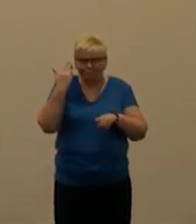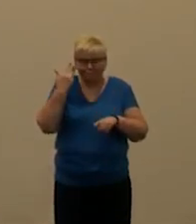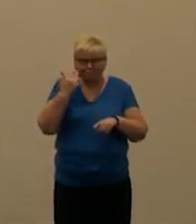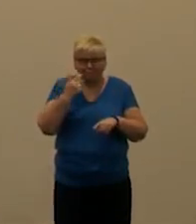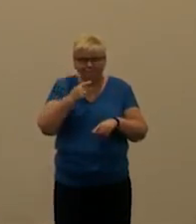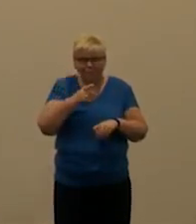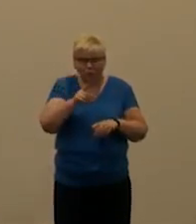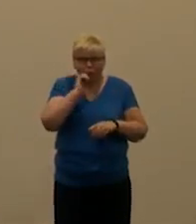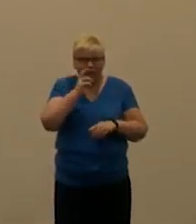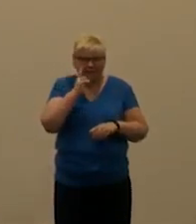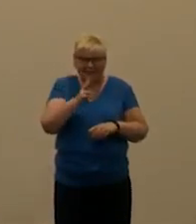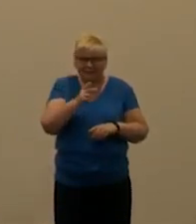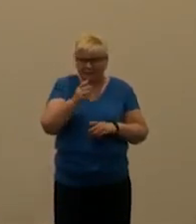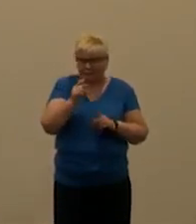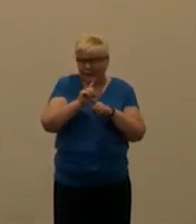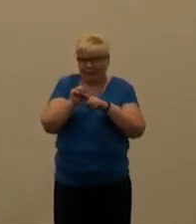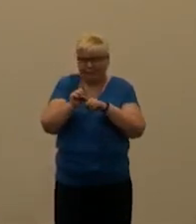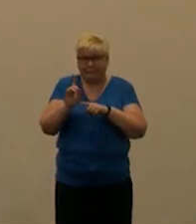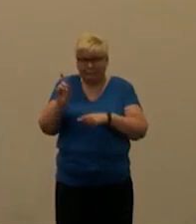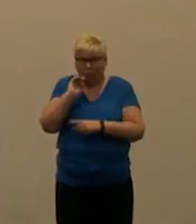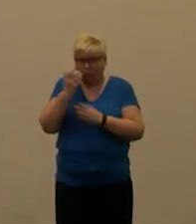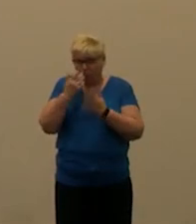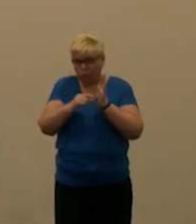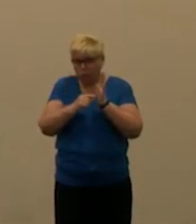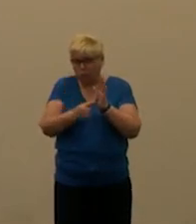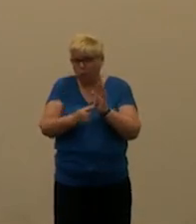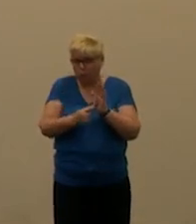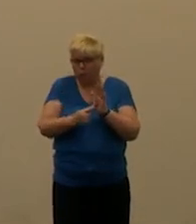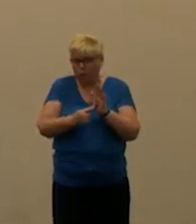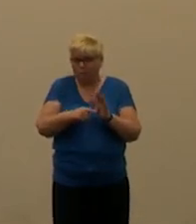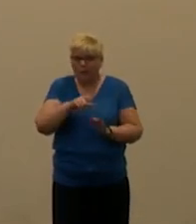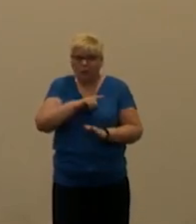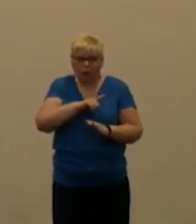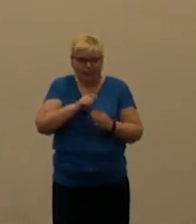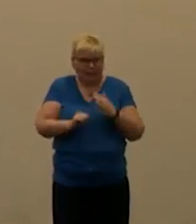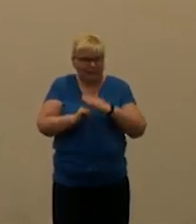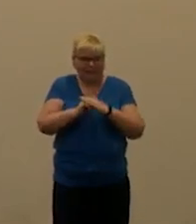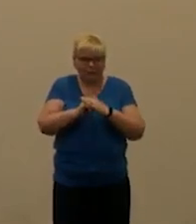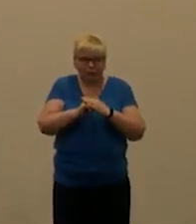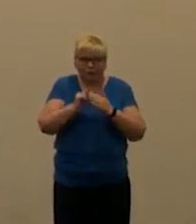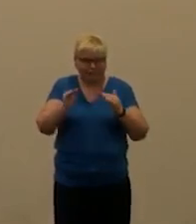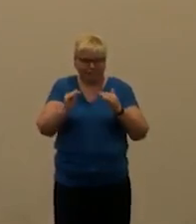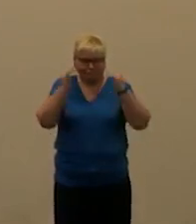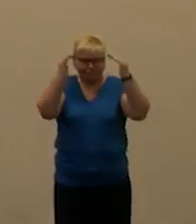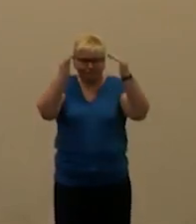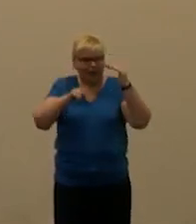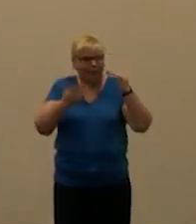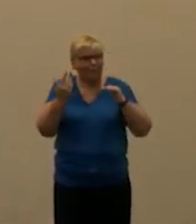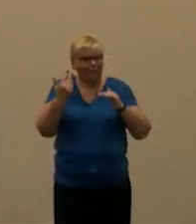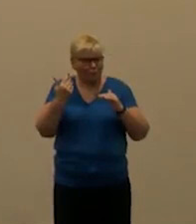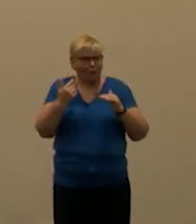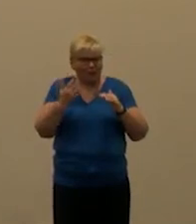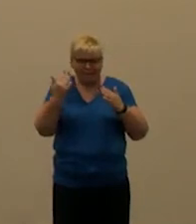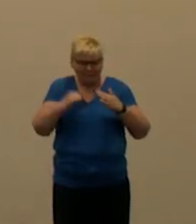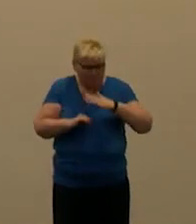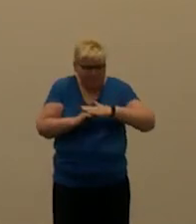You will see this in a few seconds later, because the limitations are much higher than the